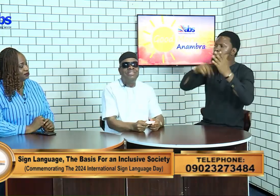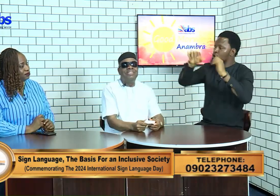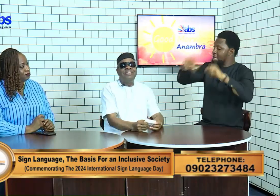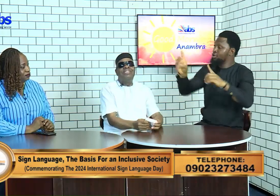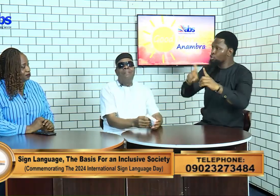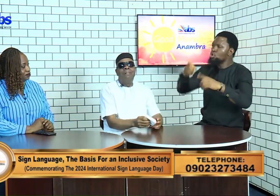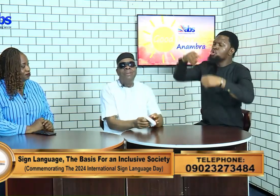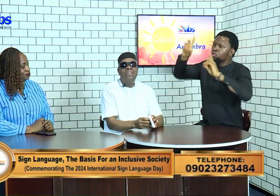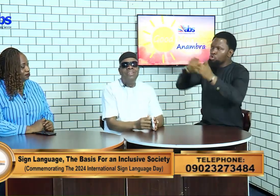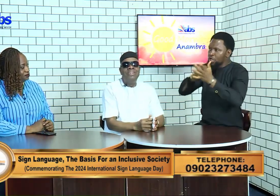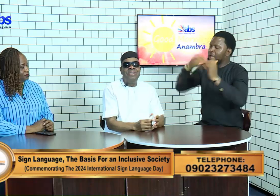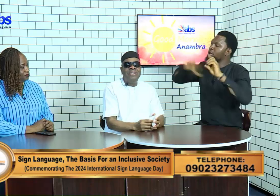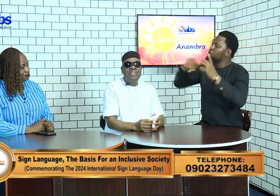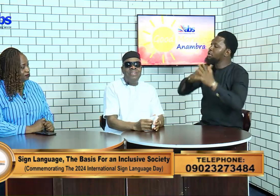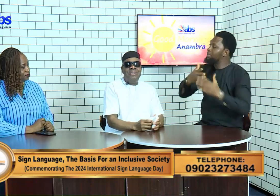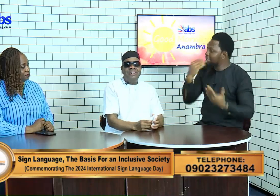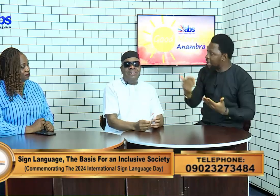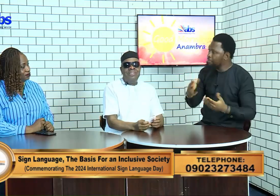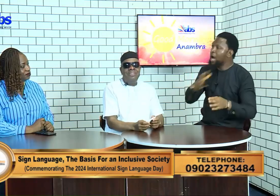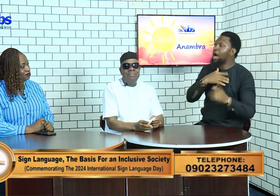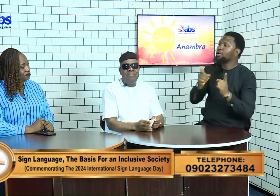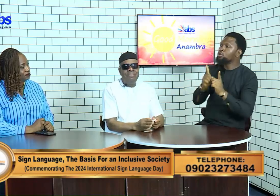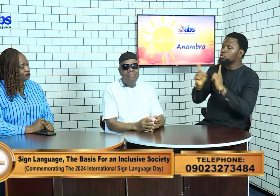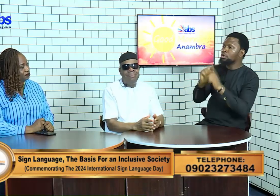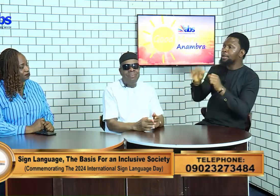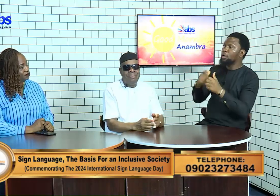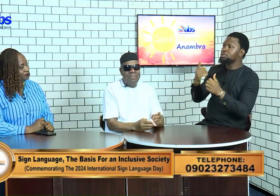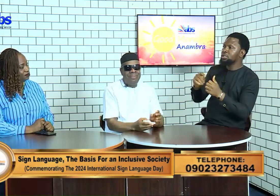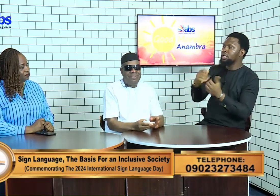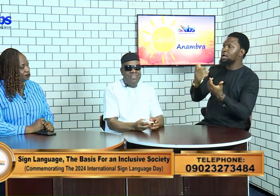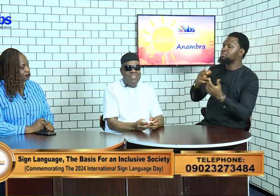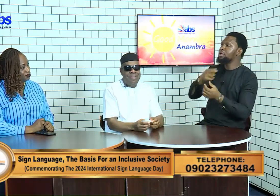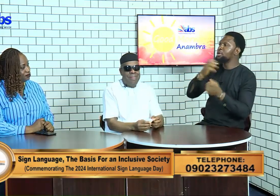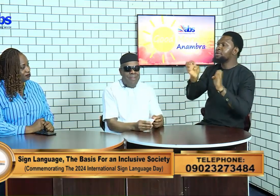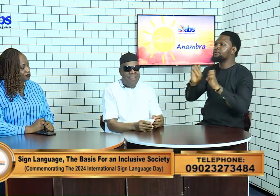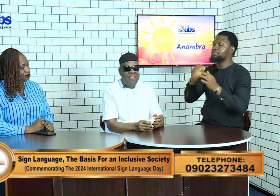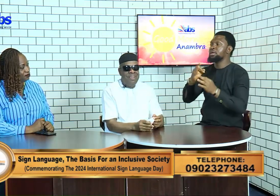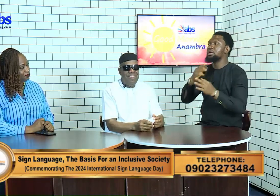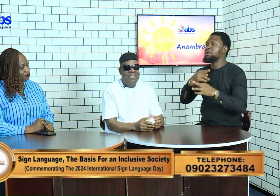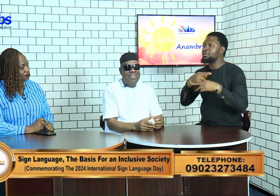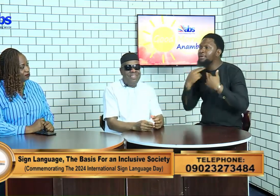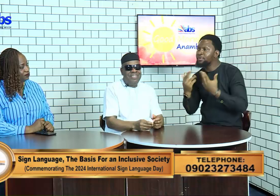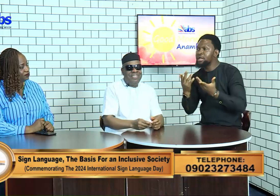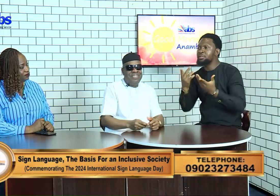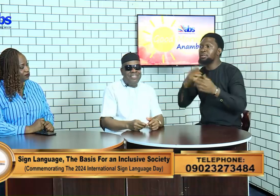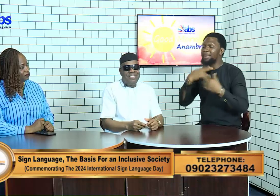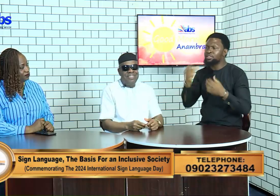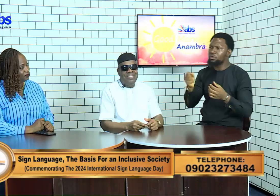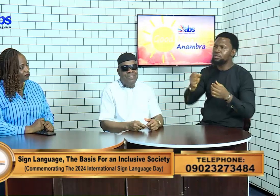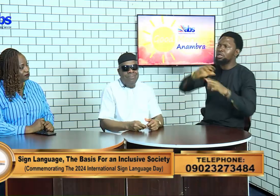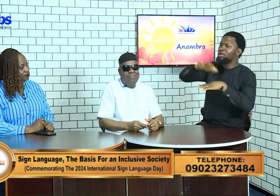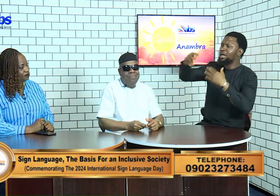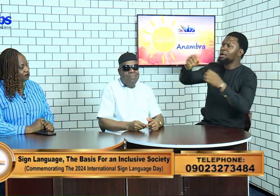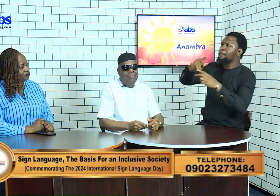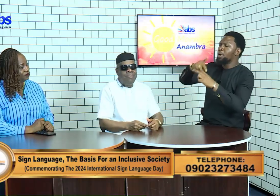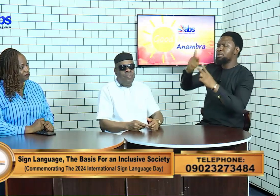is what you can do it, and you can do it better. And also talking about the reverend, the pastors,